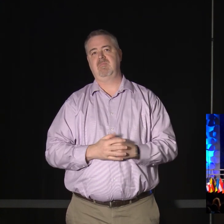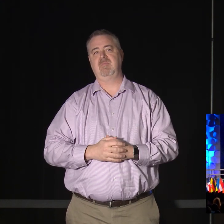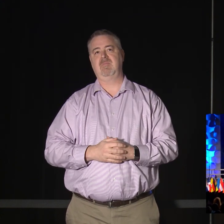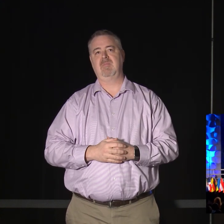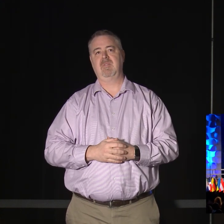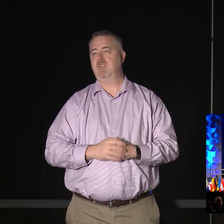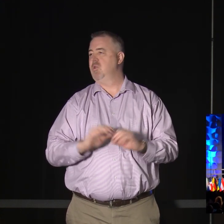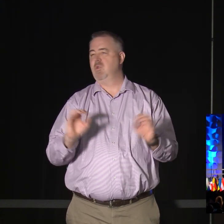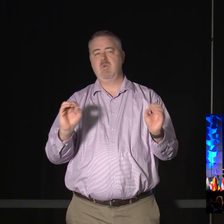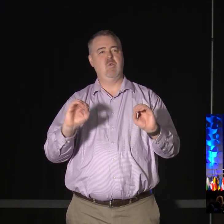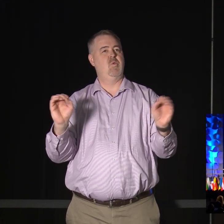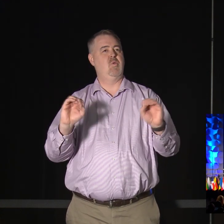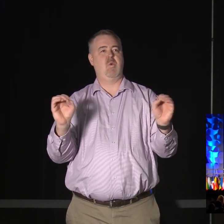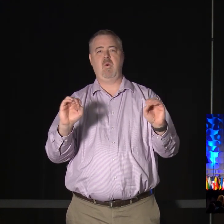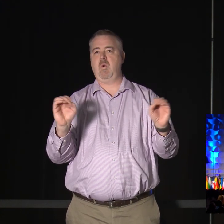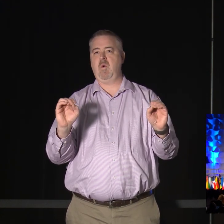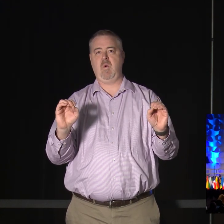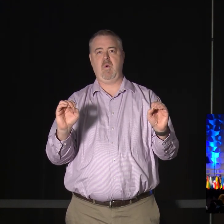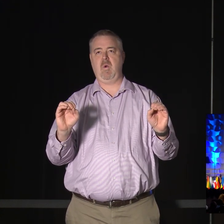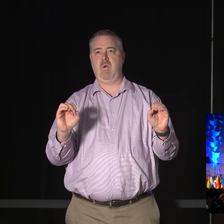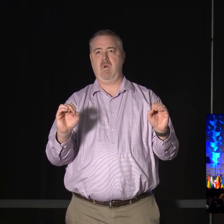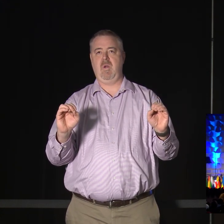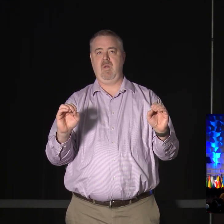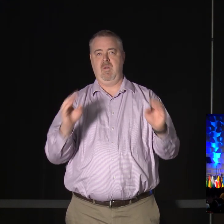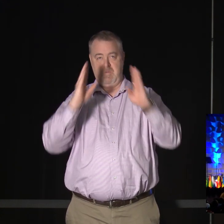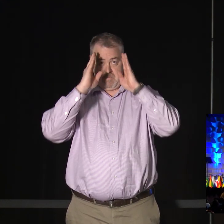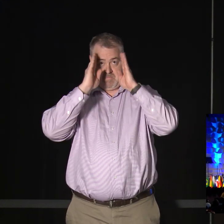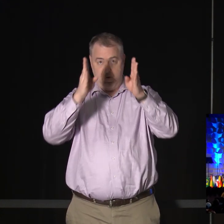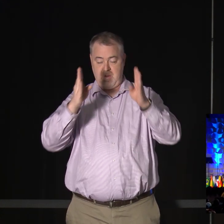And nobody will be concerned with the message.